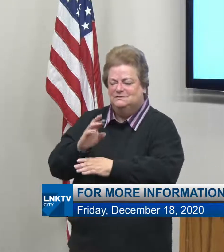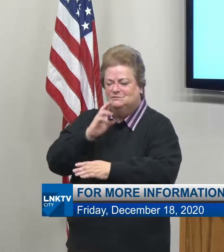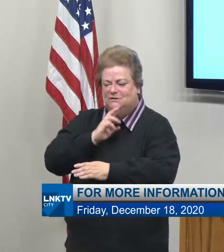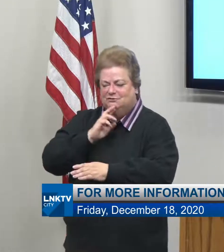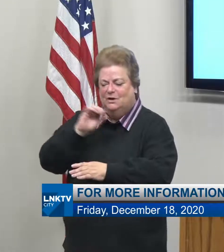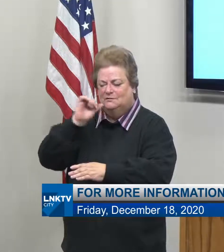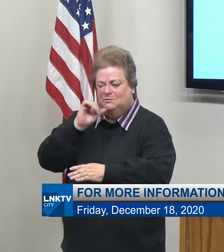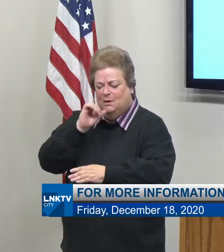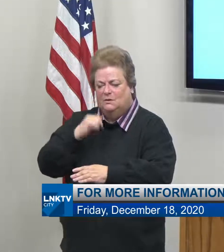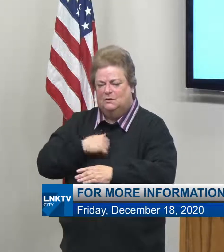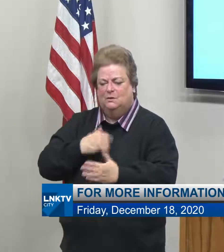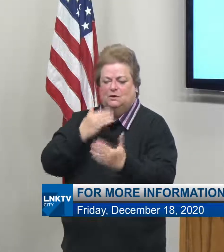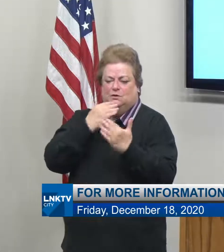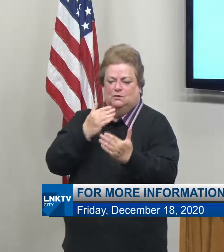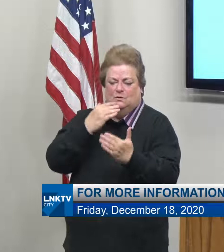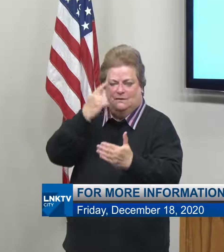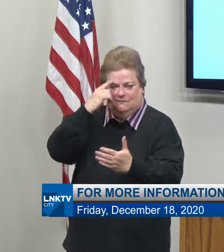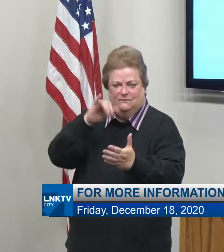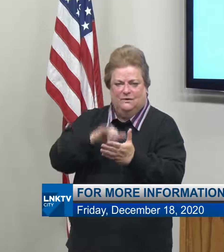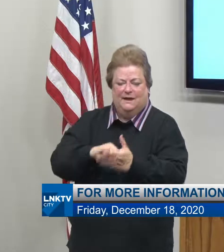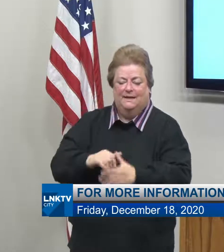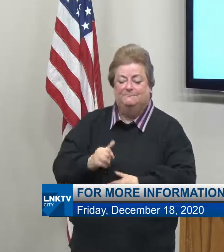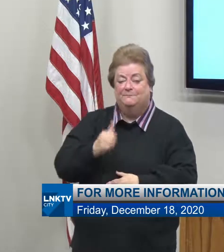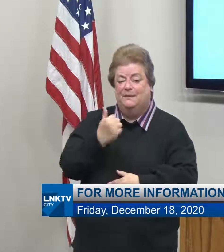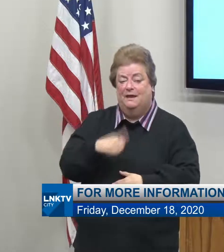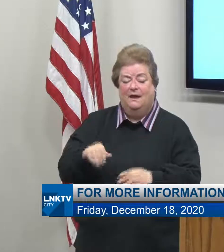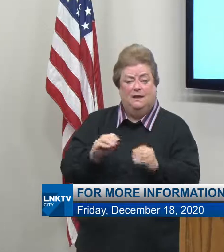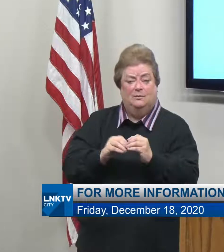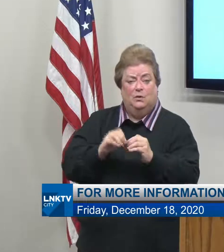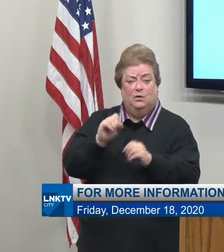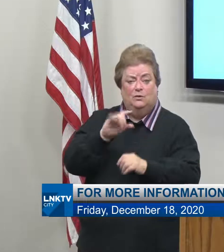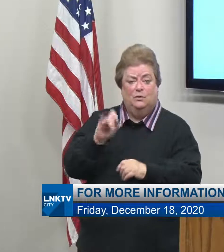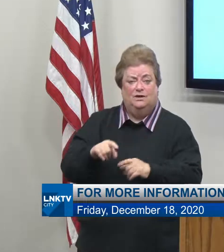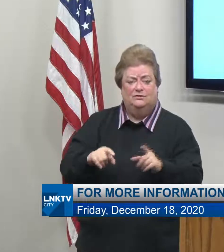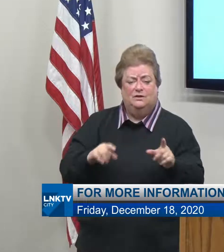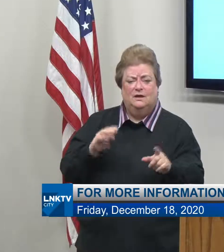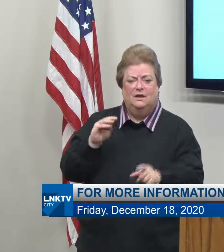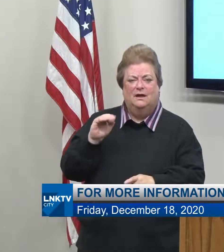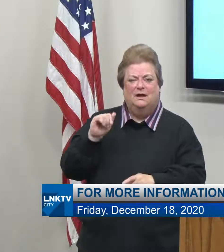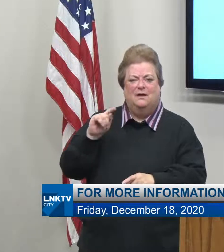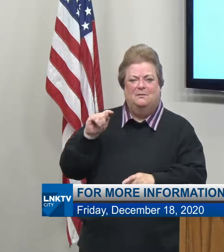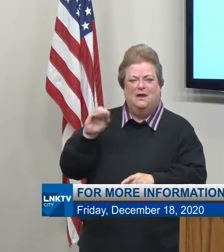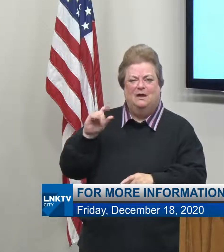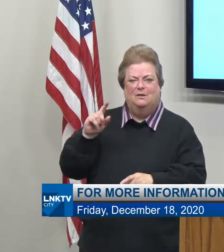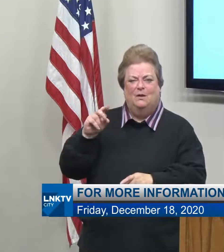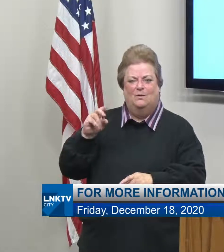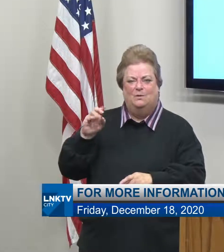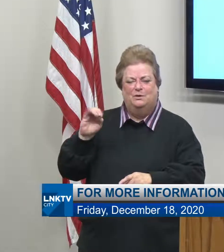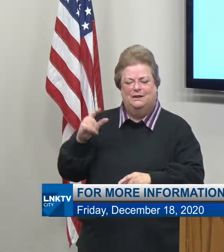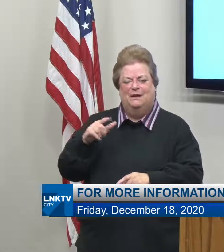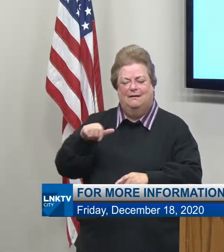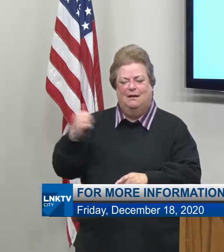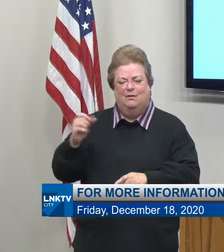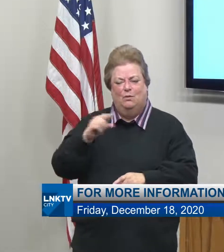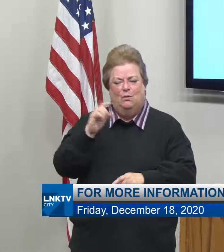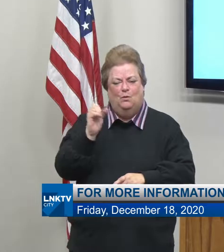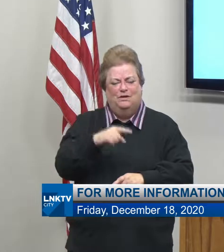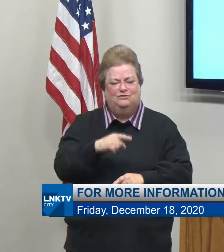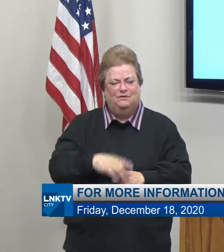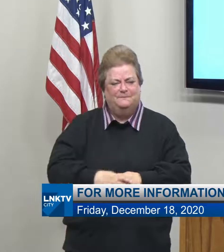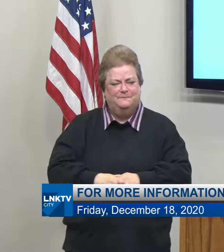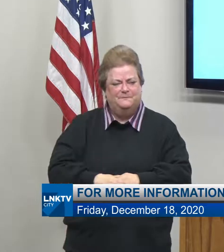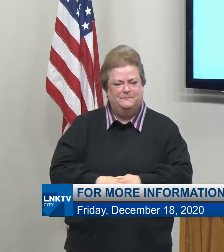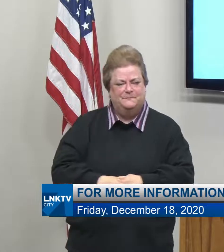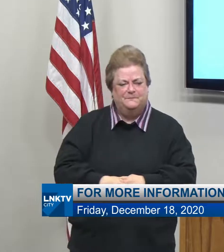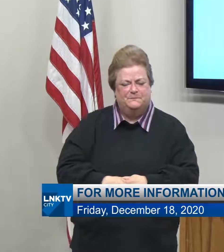grateful. Other questions? Yeah, Mayor, I have a sort of a follow-up to that.